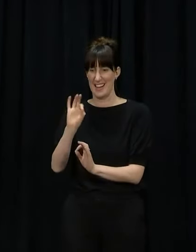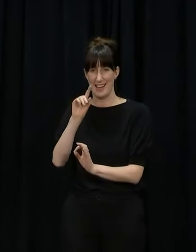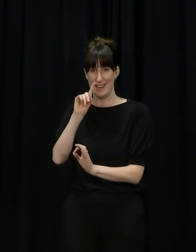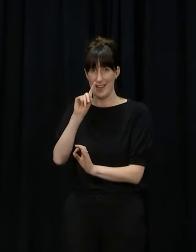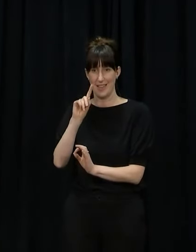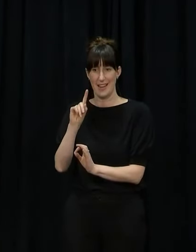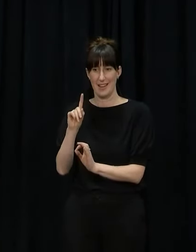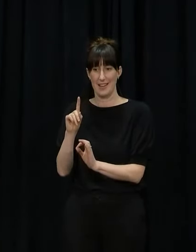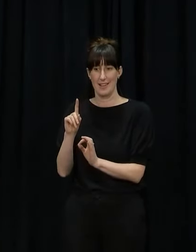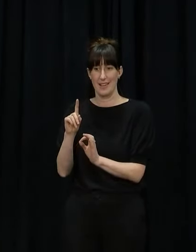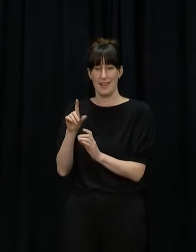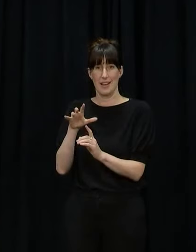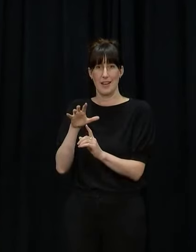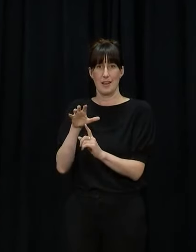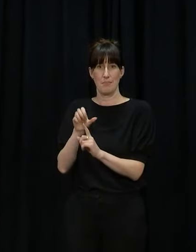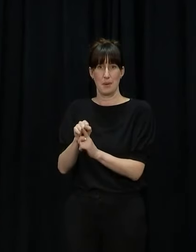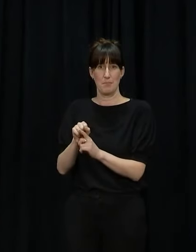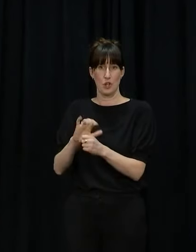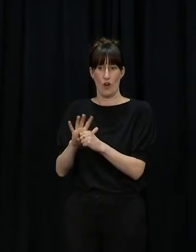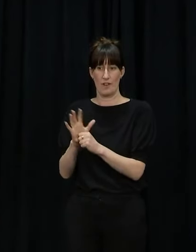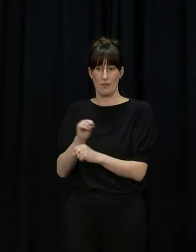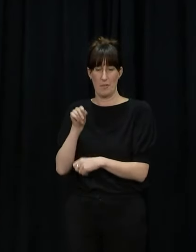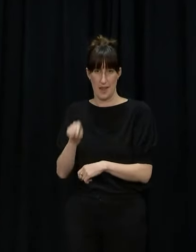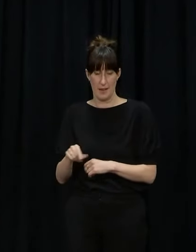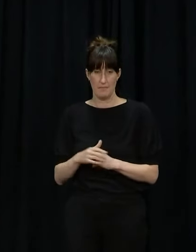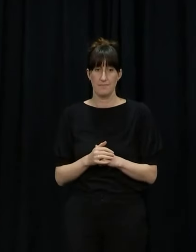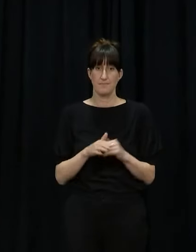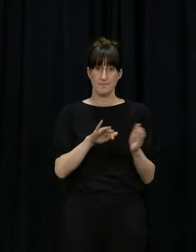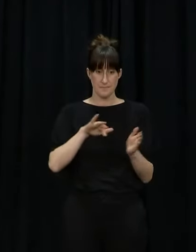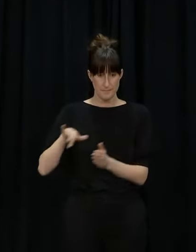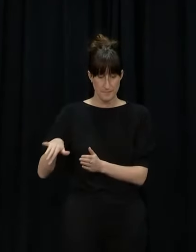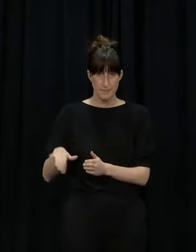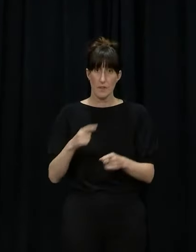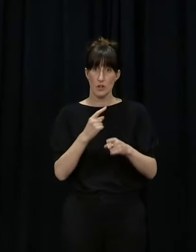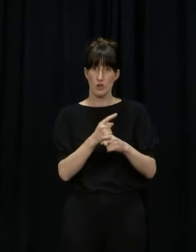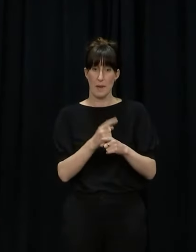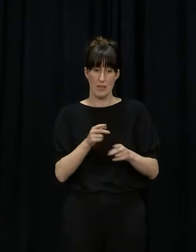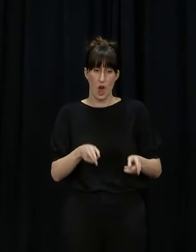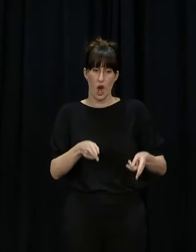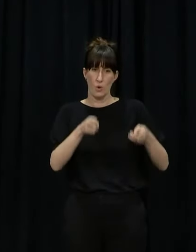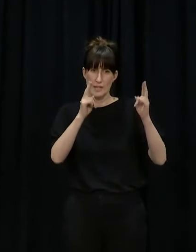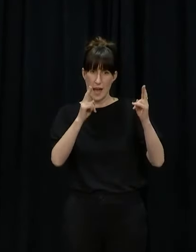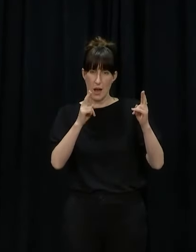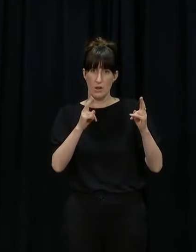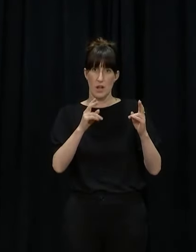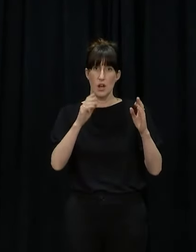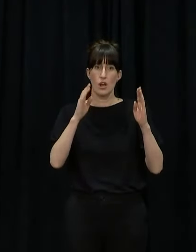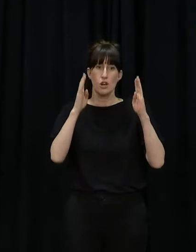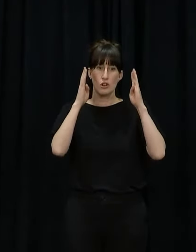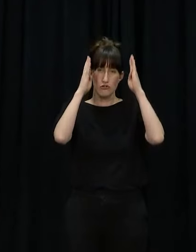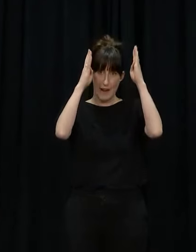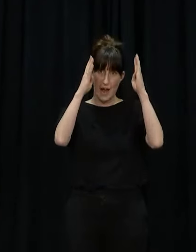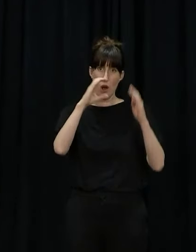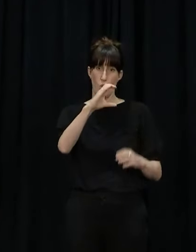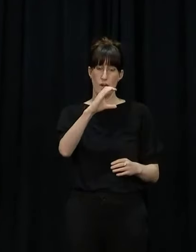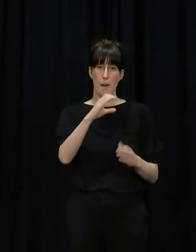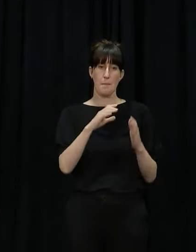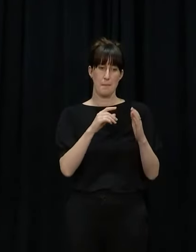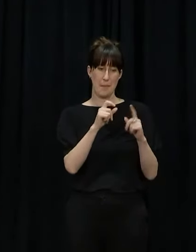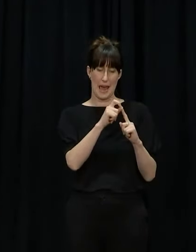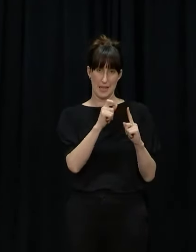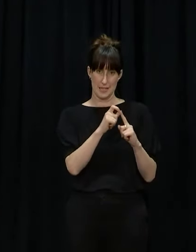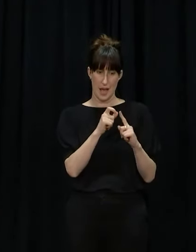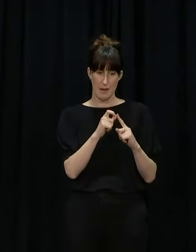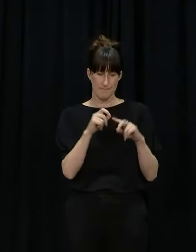the Crown Plaza while the individual in question was there. Of those, as of today,